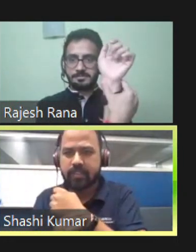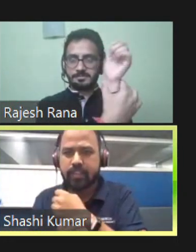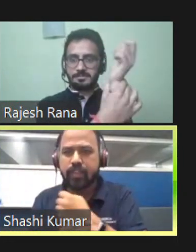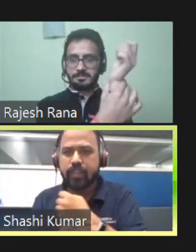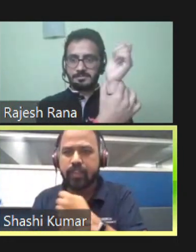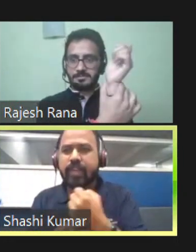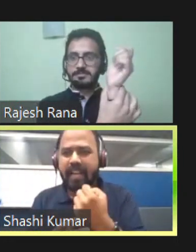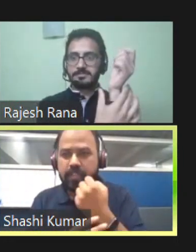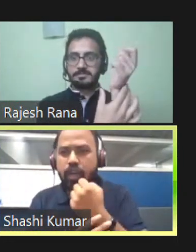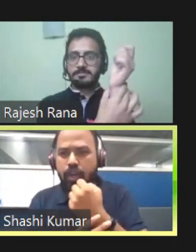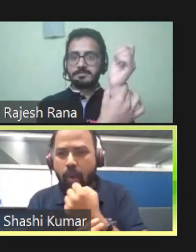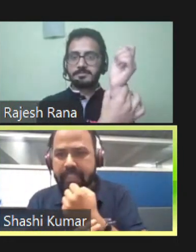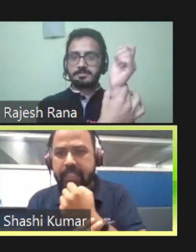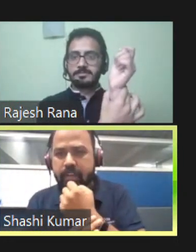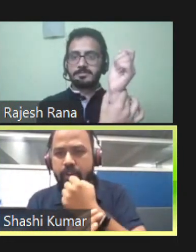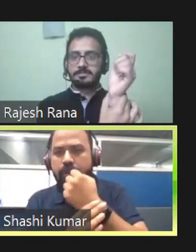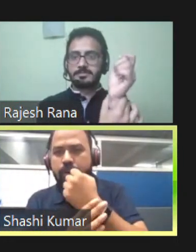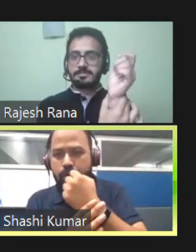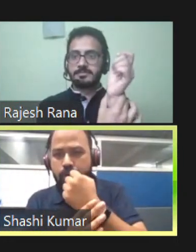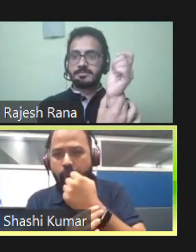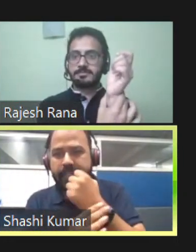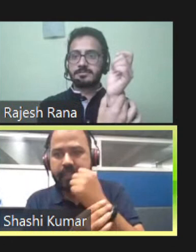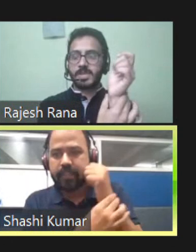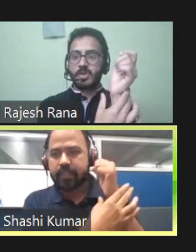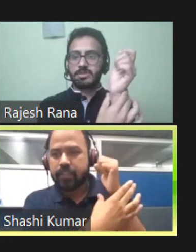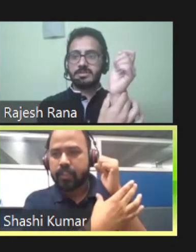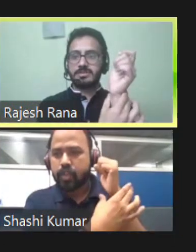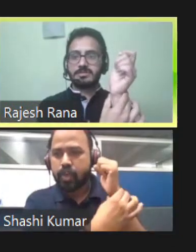You can ask.